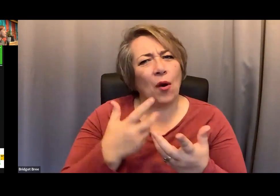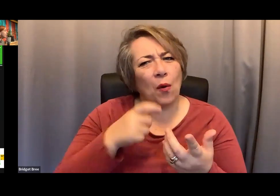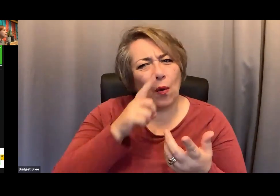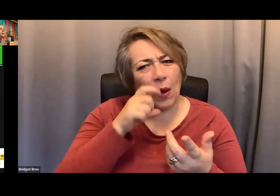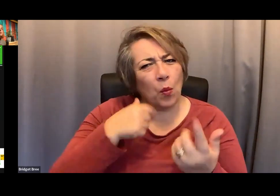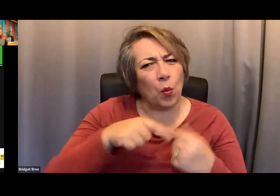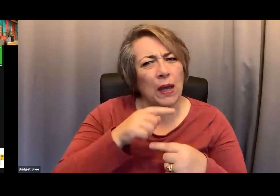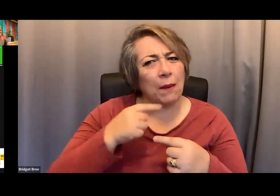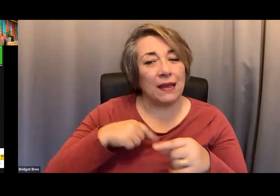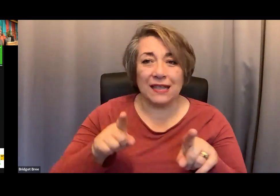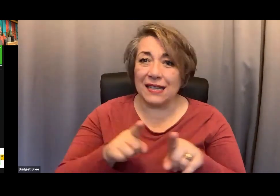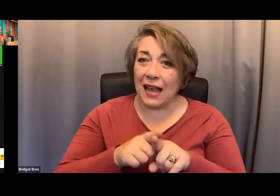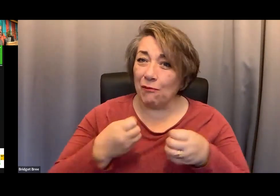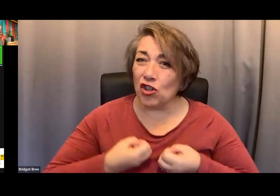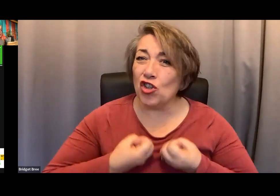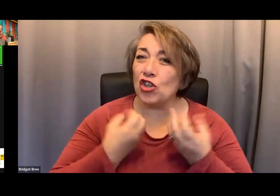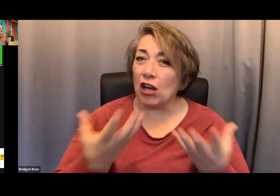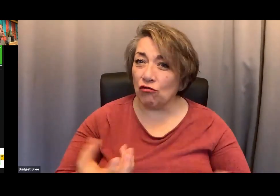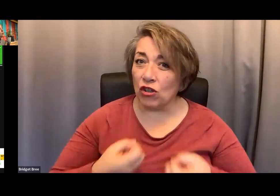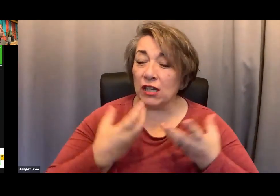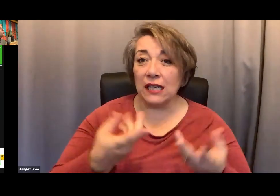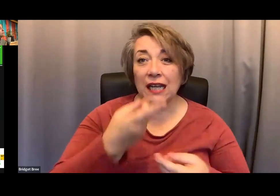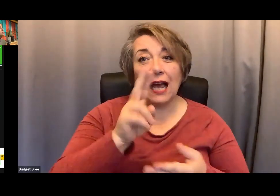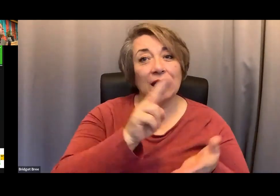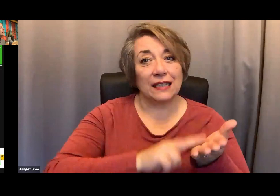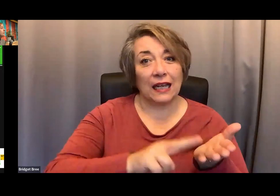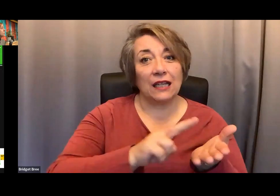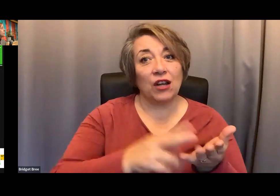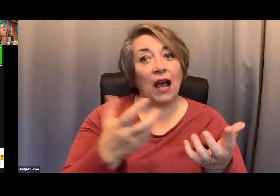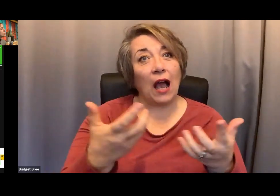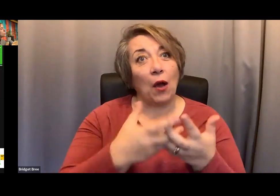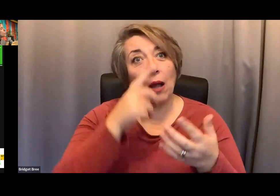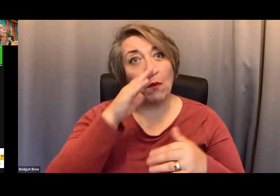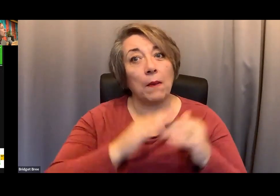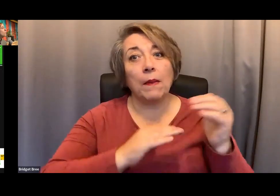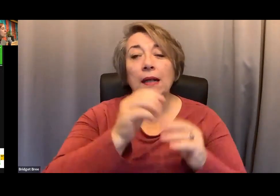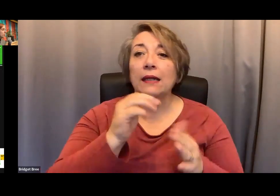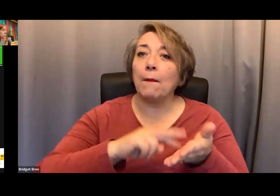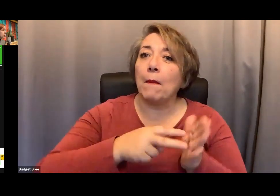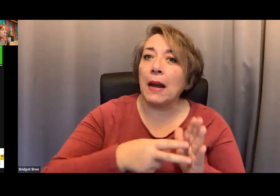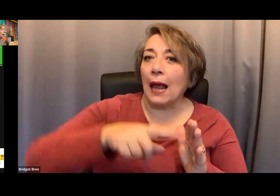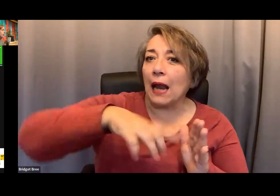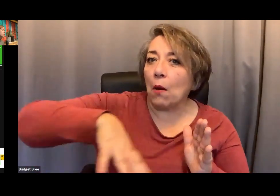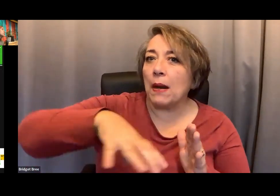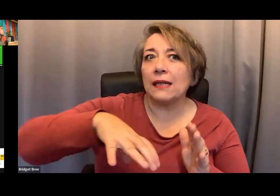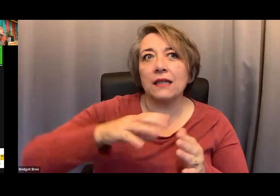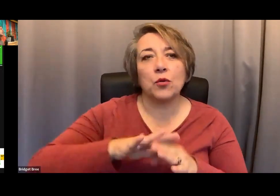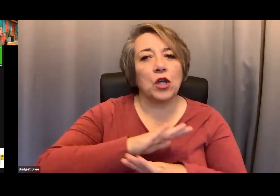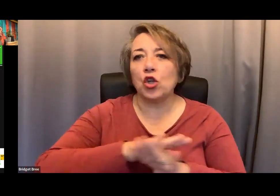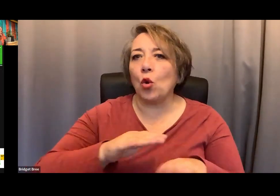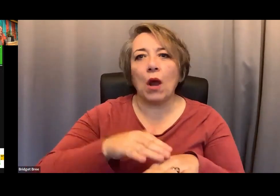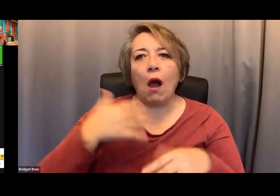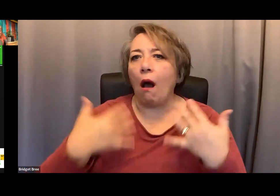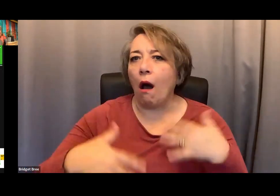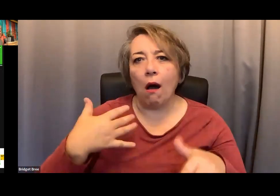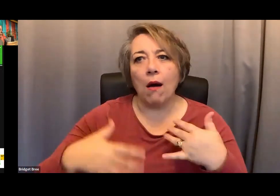we design and plan our places so that we not only sustain them, not only do no harm, but we start to actively regenerate